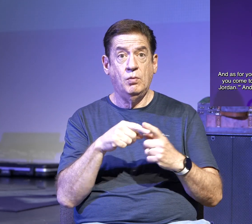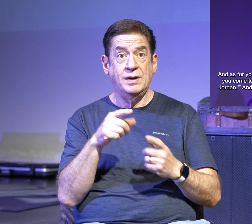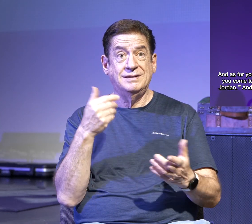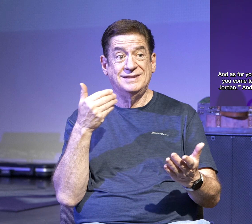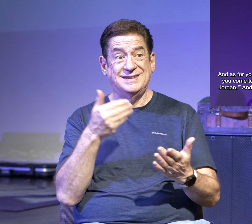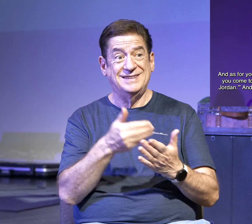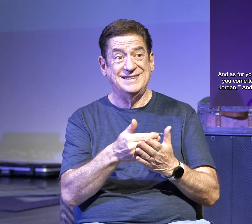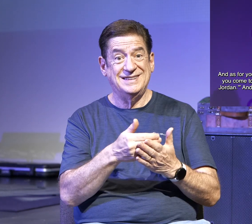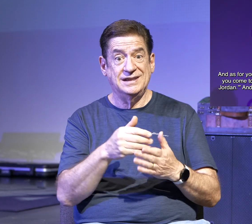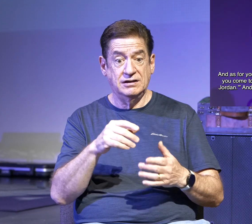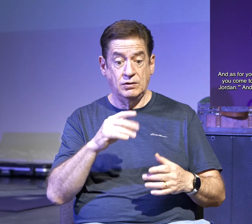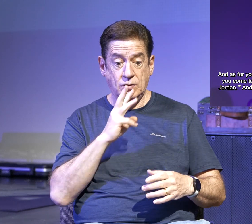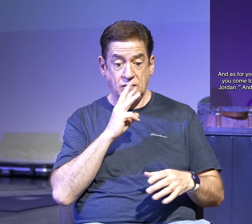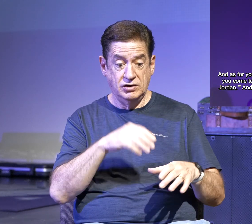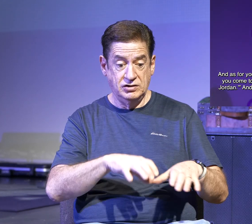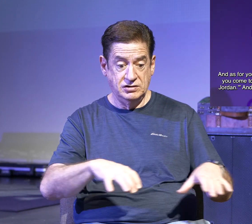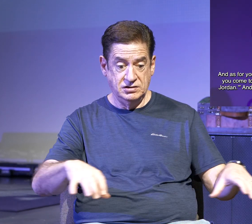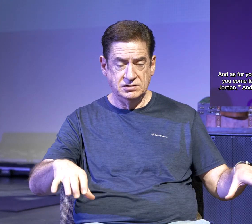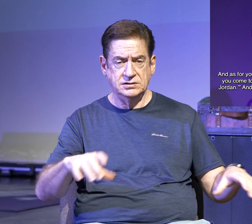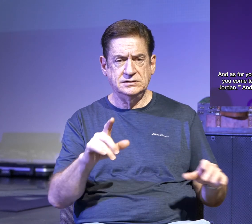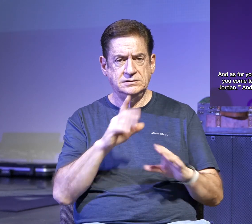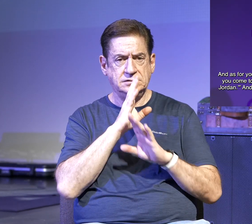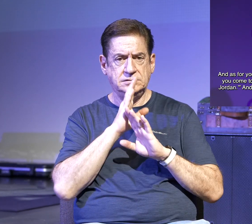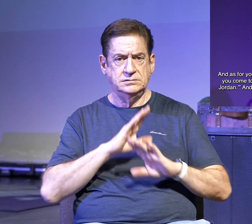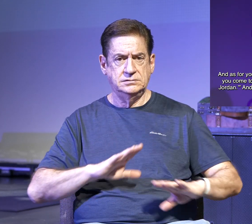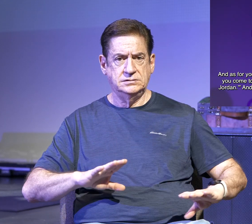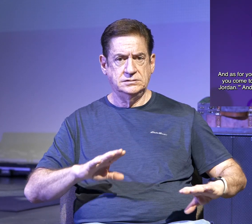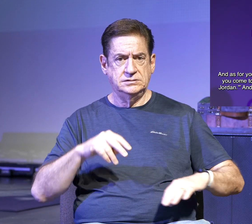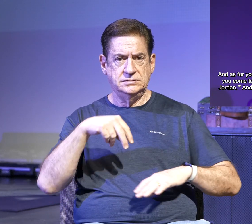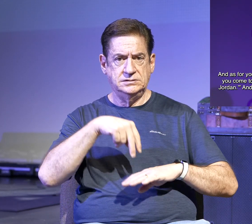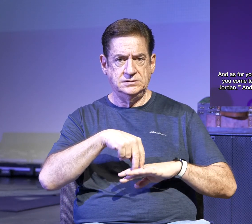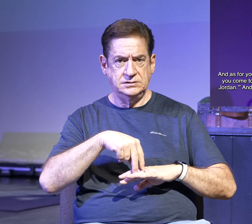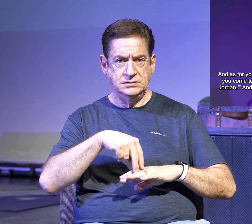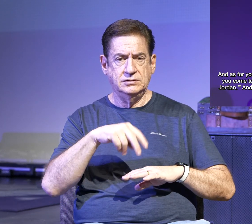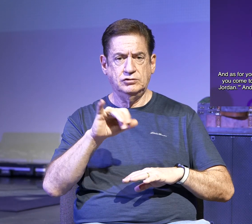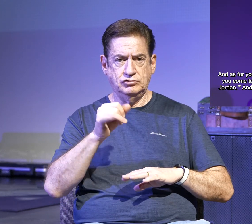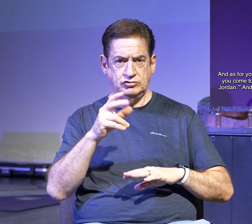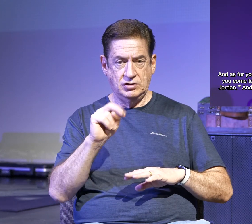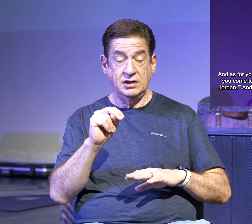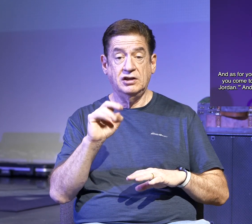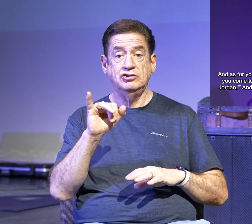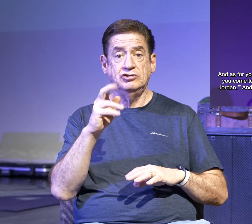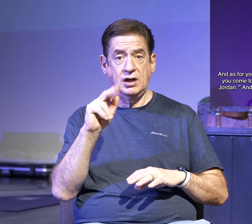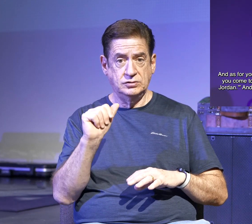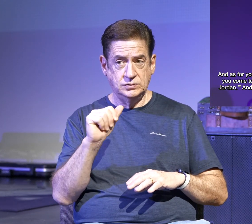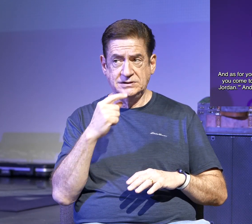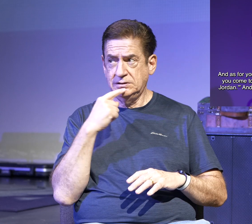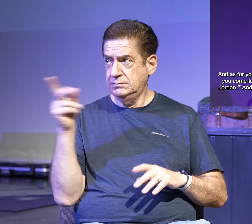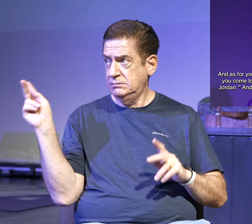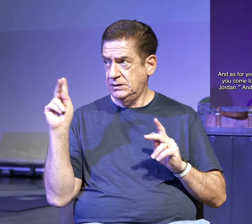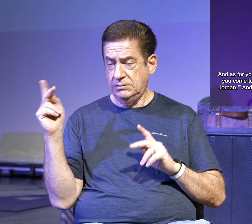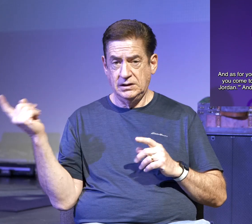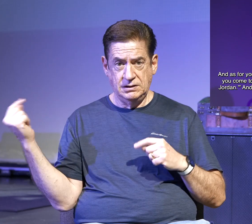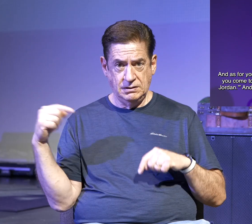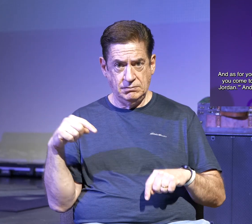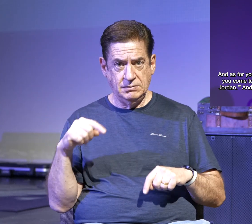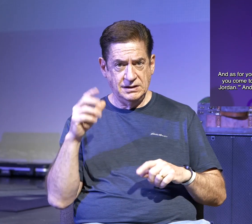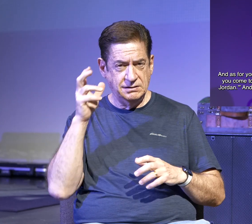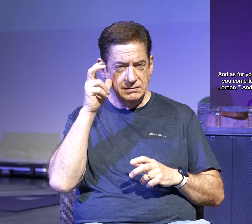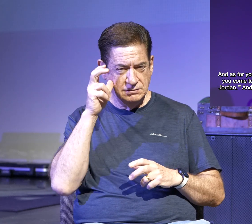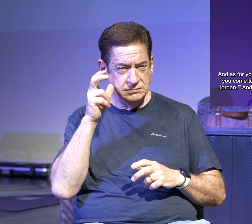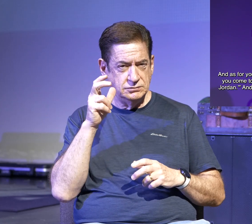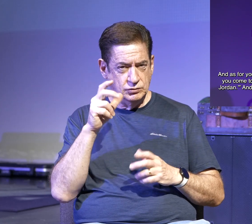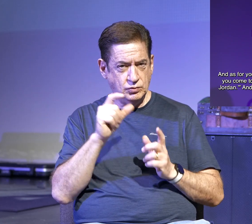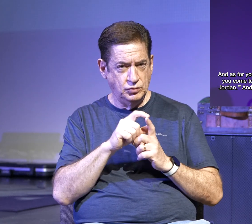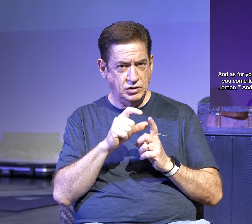of the waters of the Jordan, you shall stand still in the Jordan." And Joshua said to the people of Israel, "Come here and listen to the words